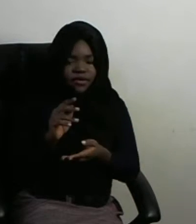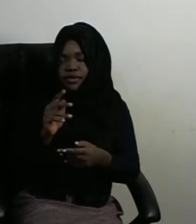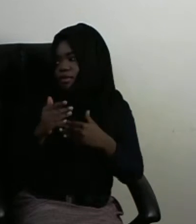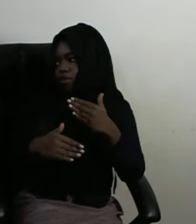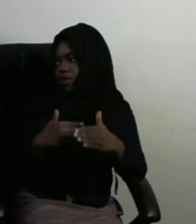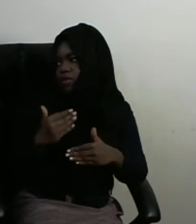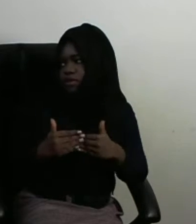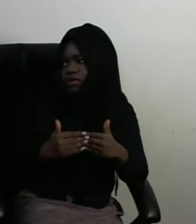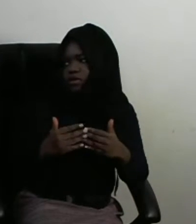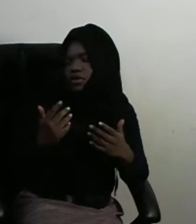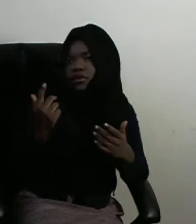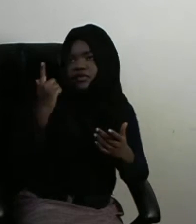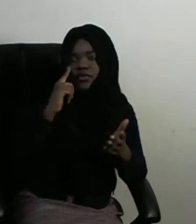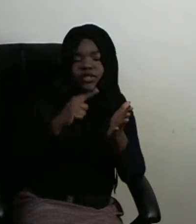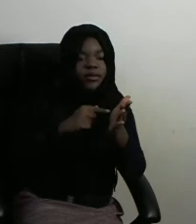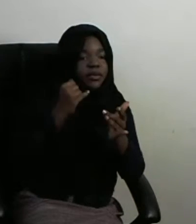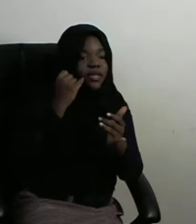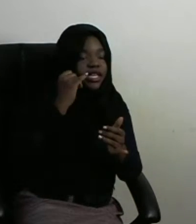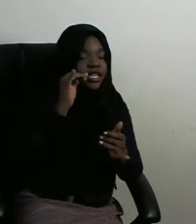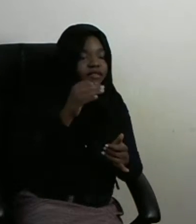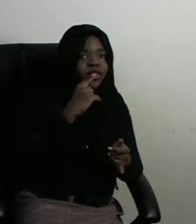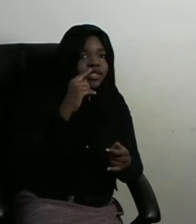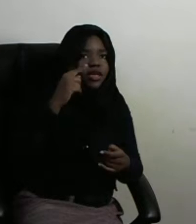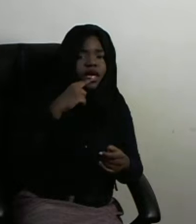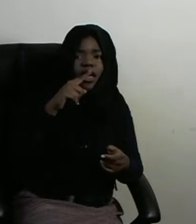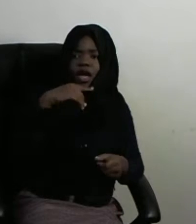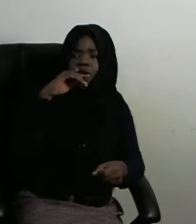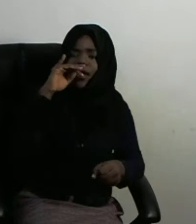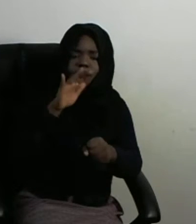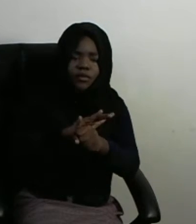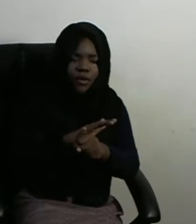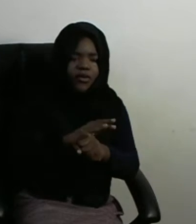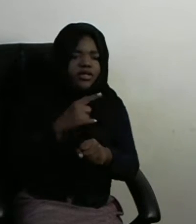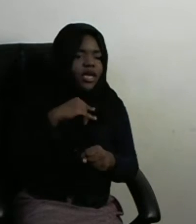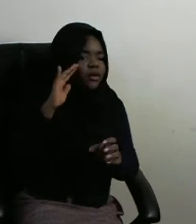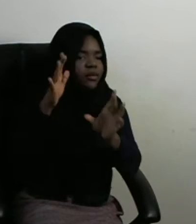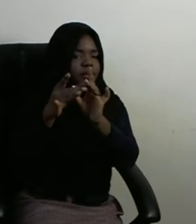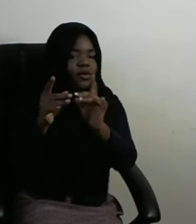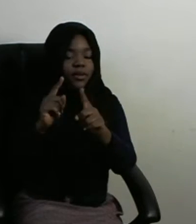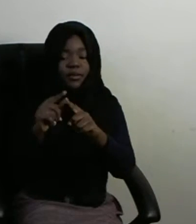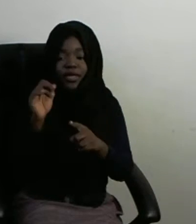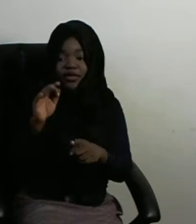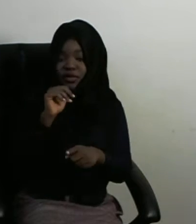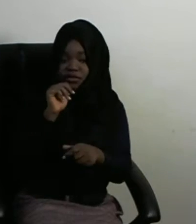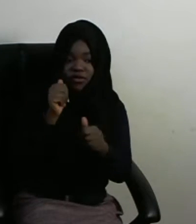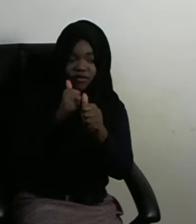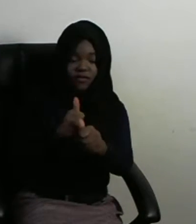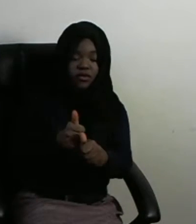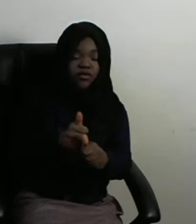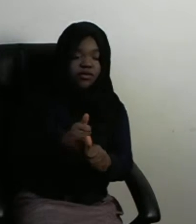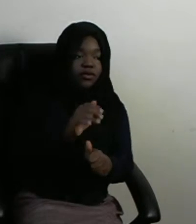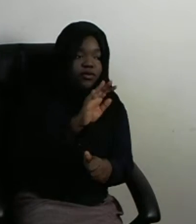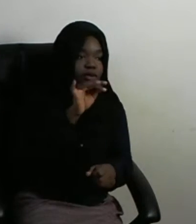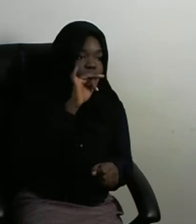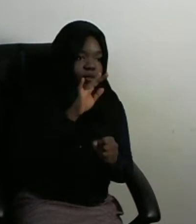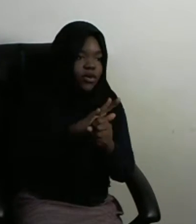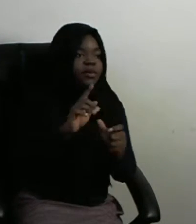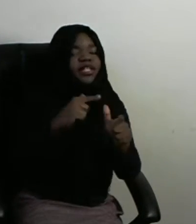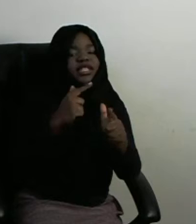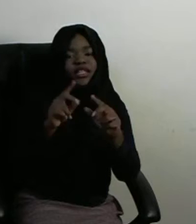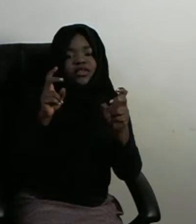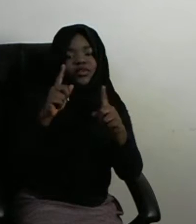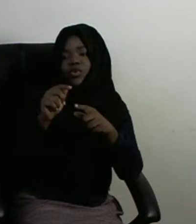process. So if you swear and you don't make good on your swearing, there's a set a free slave, set a slave